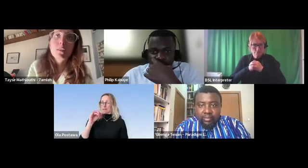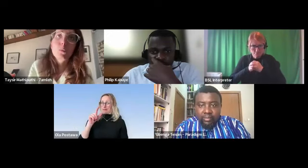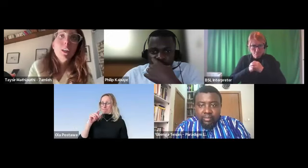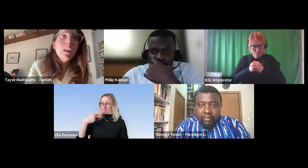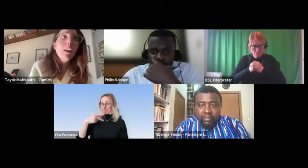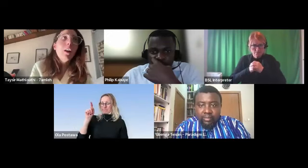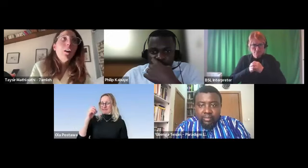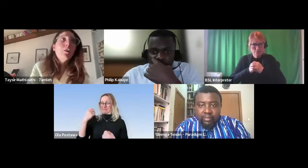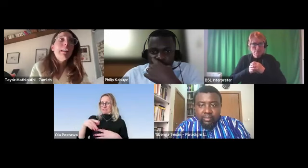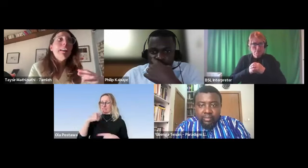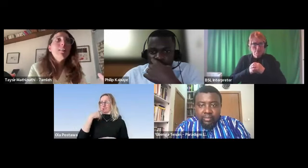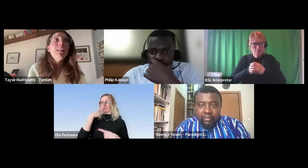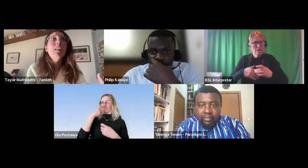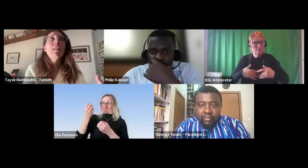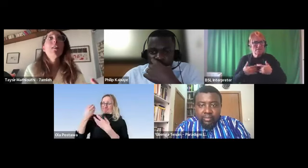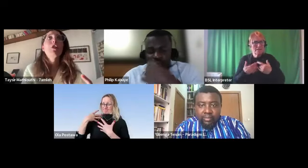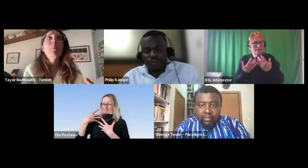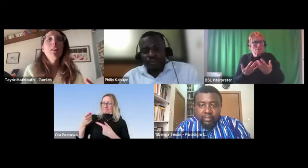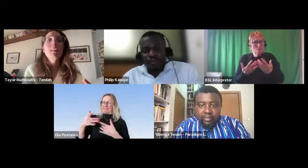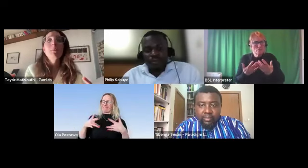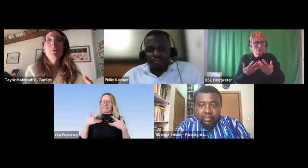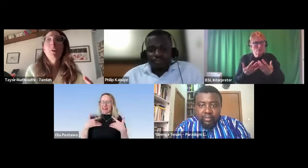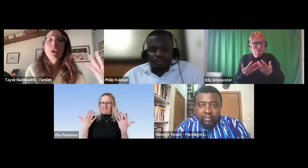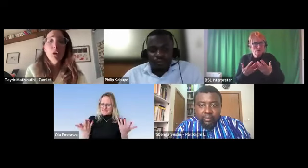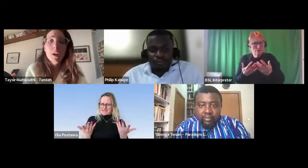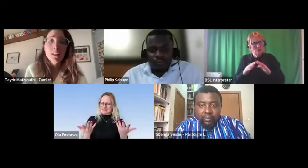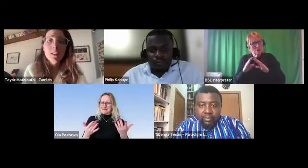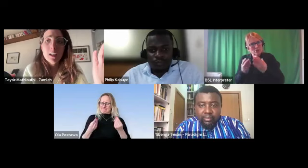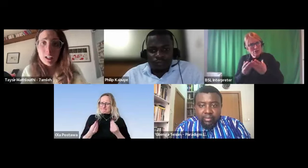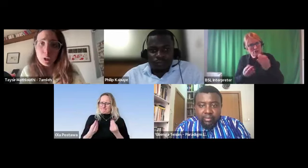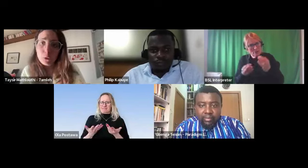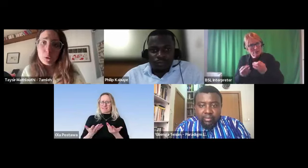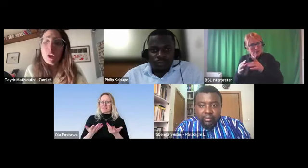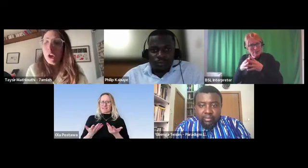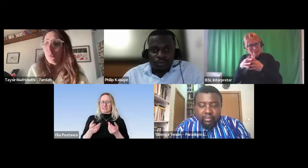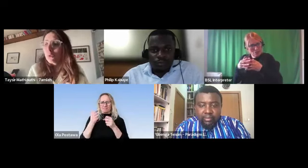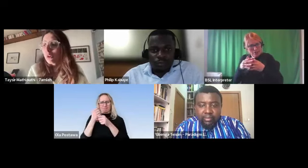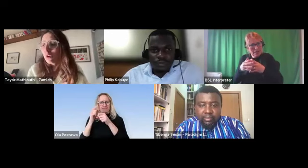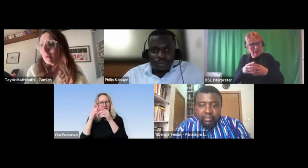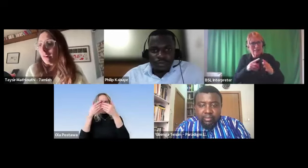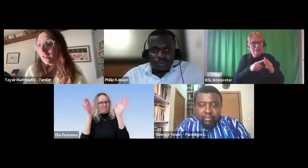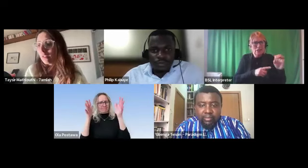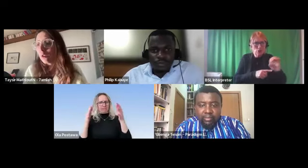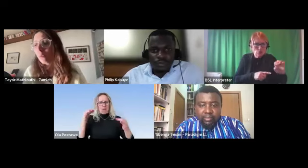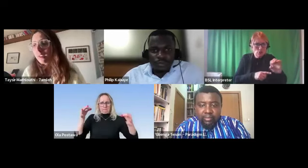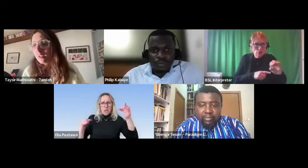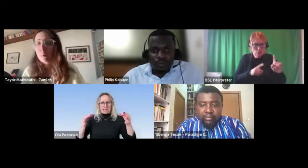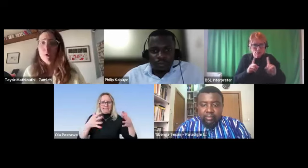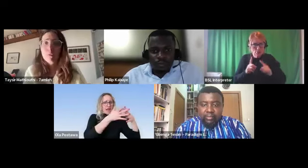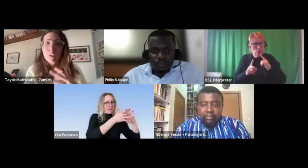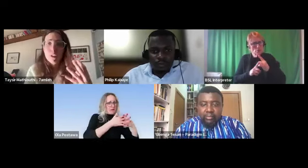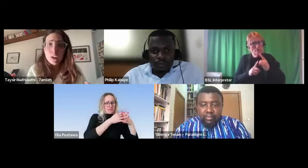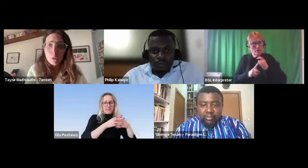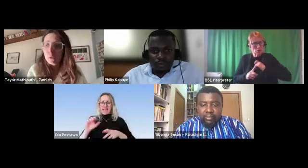that's what we currently see, the geopolitics between the US and the EU, when you were comparing the human